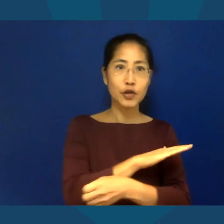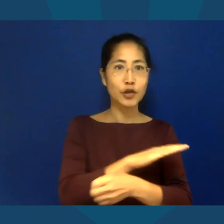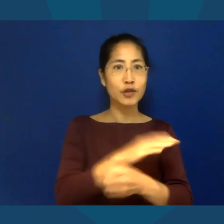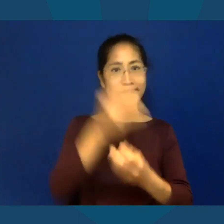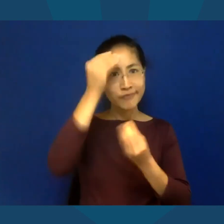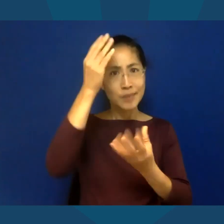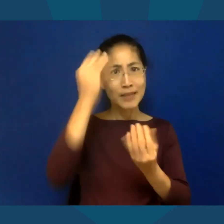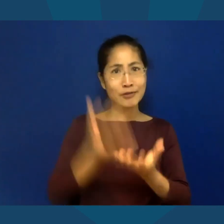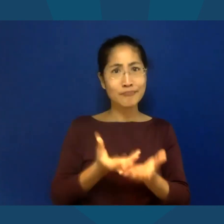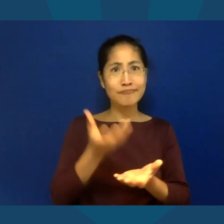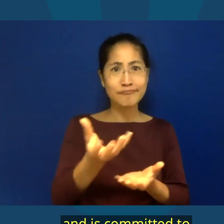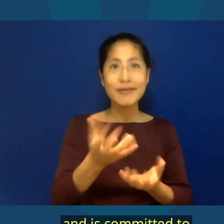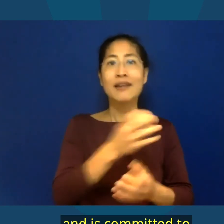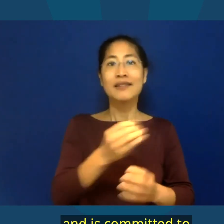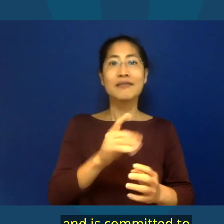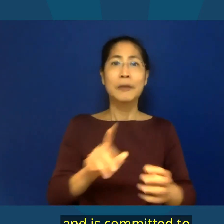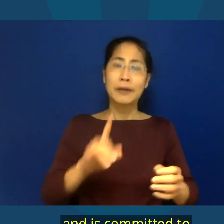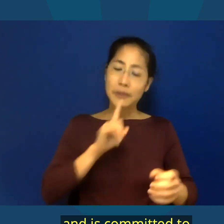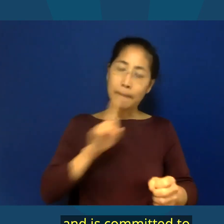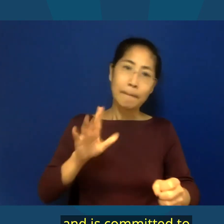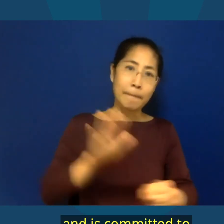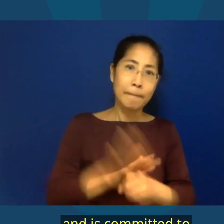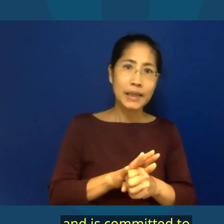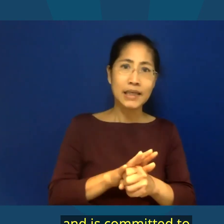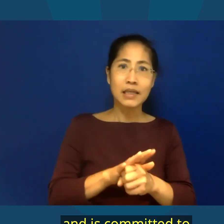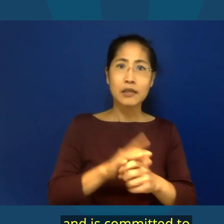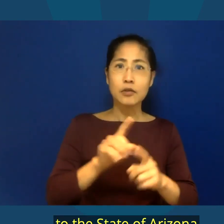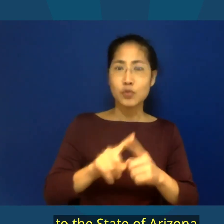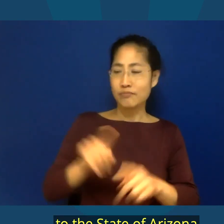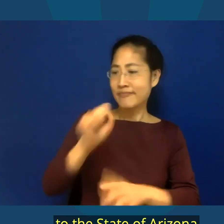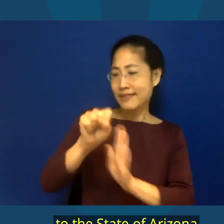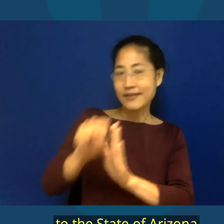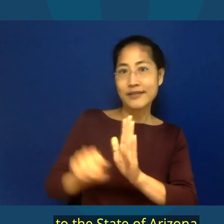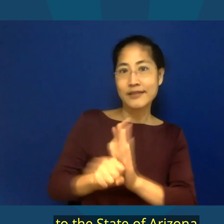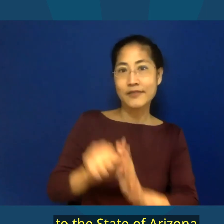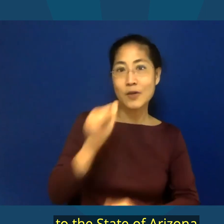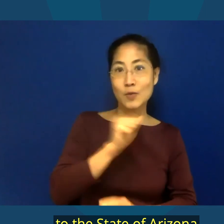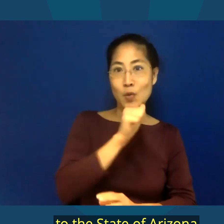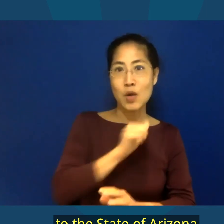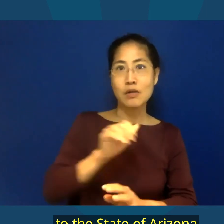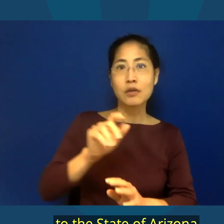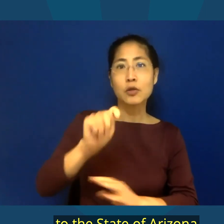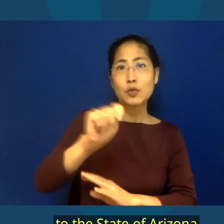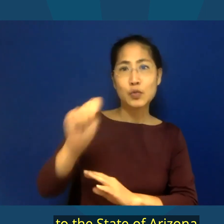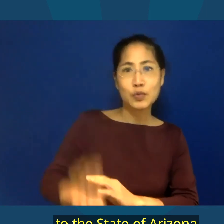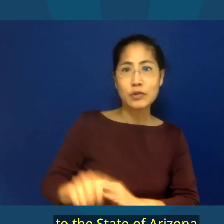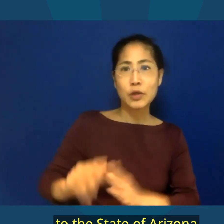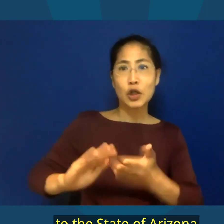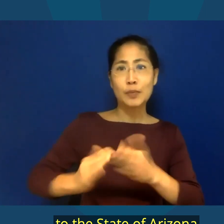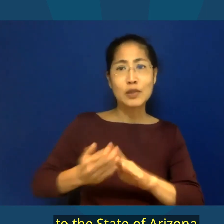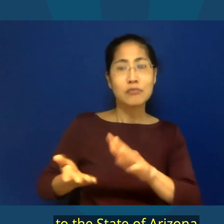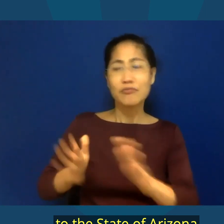Michael believes in full disclosure and is committed to bringing full transparency to the state of Arizona and the Tucson